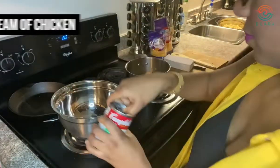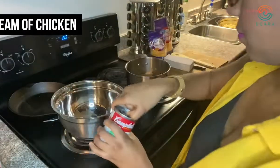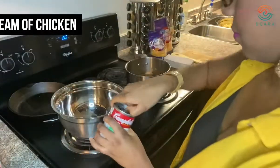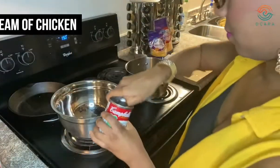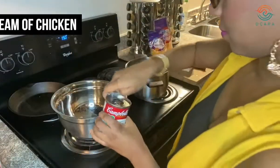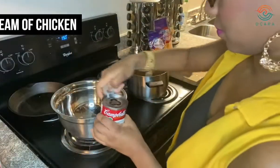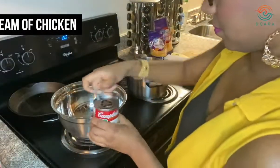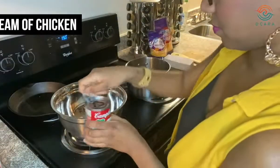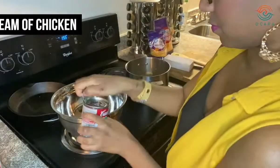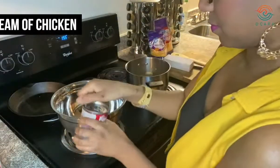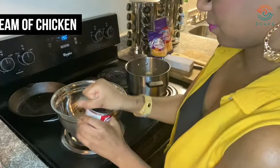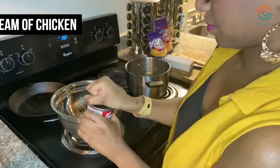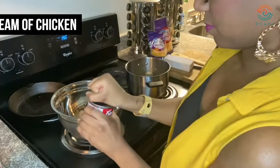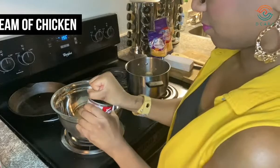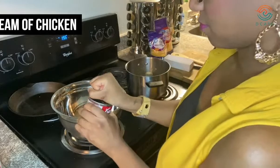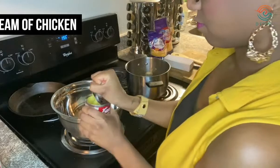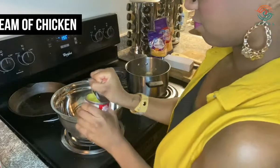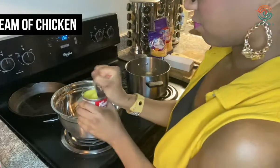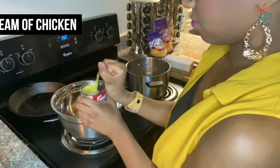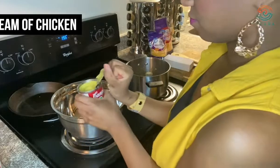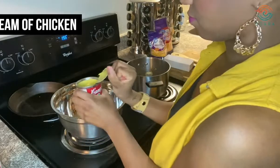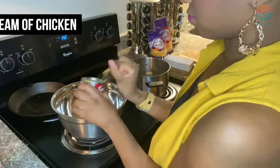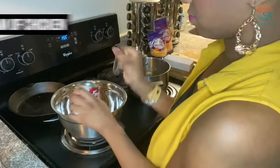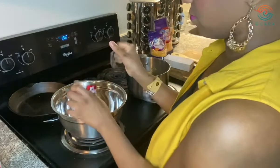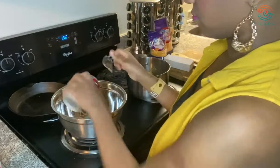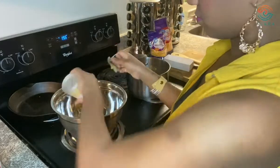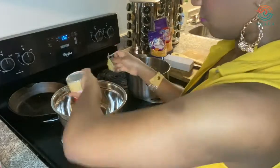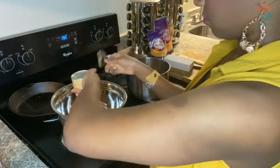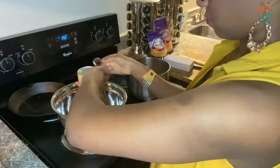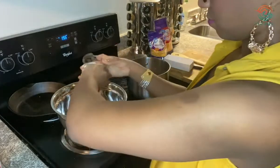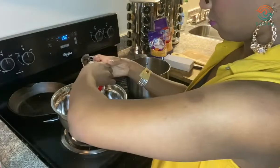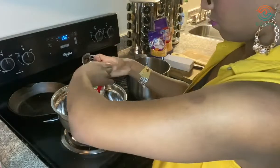In a medium bowl, we'll pour in the can of cream of chicken.